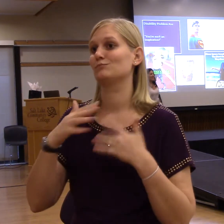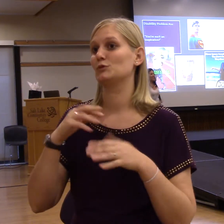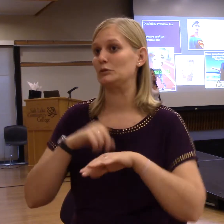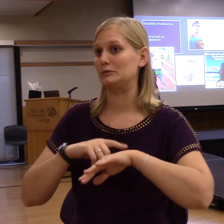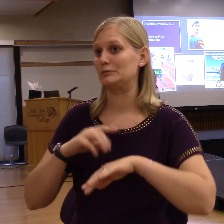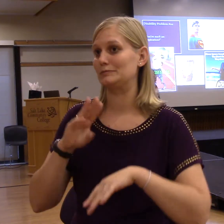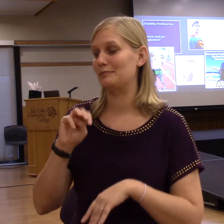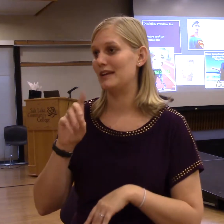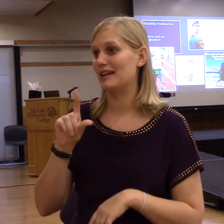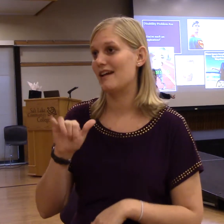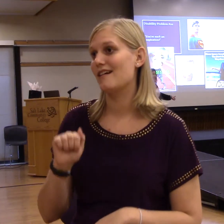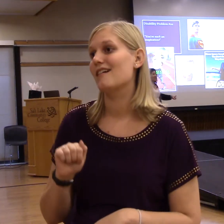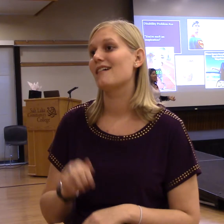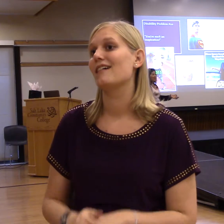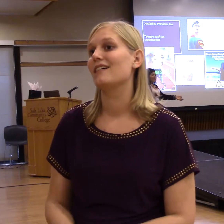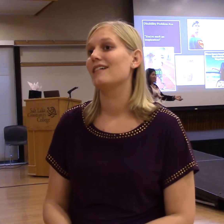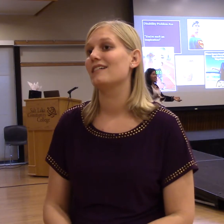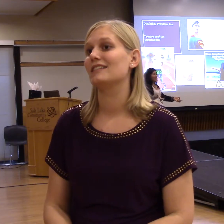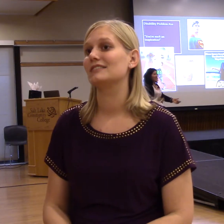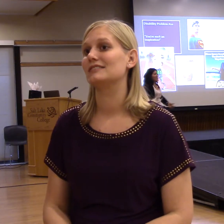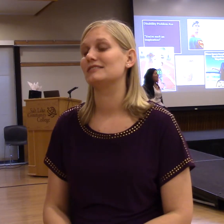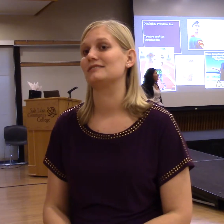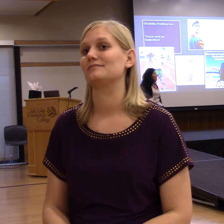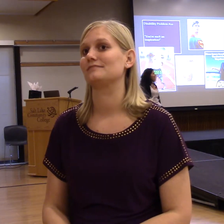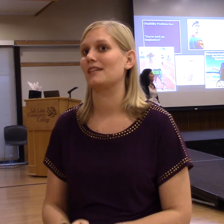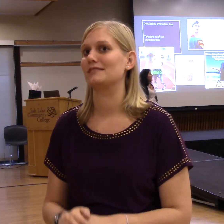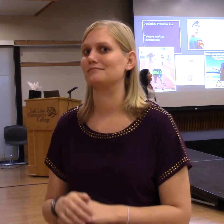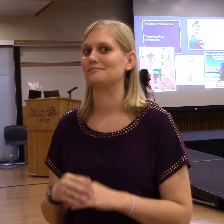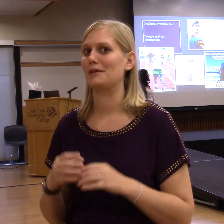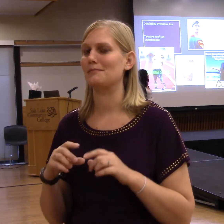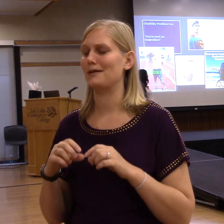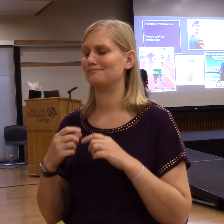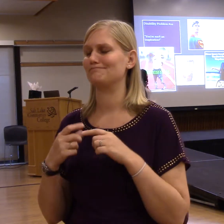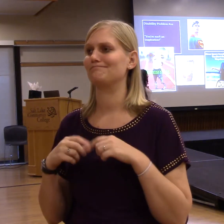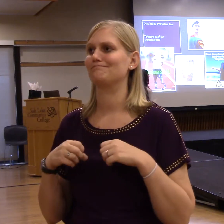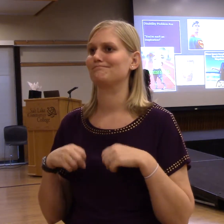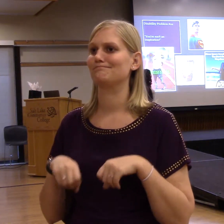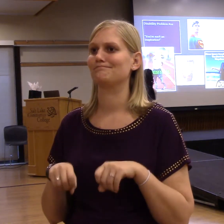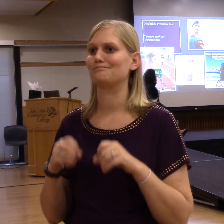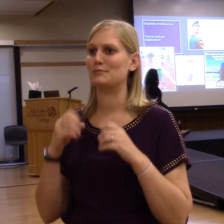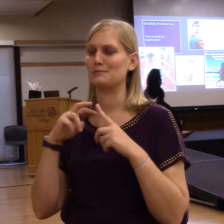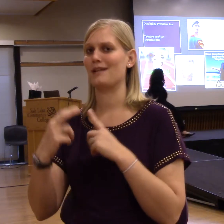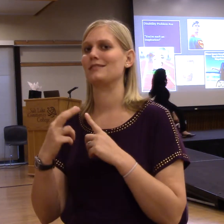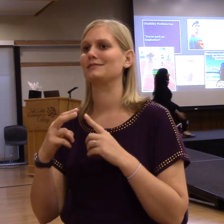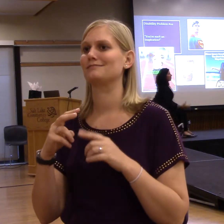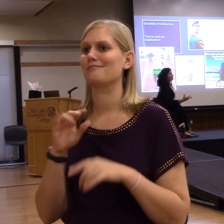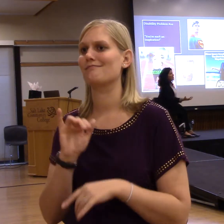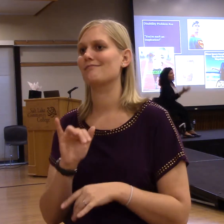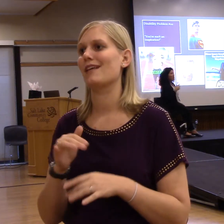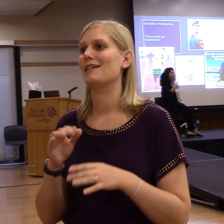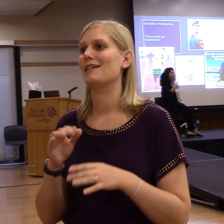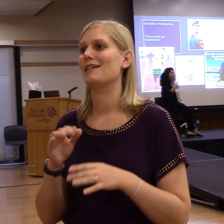the messages that media generally presents to us about disability. So I'm going to describe these images, and I'd love for you to jump in with